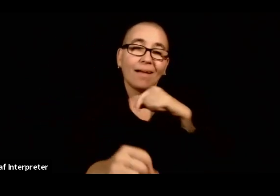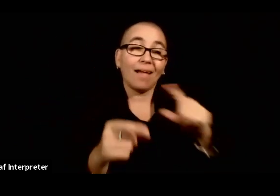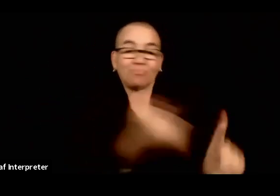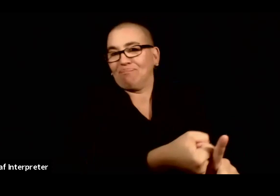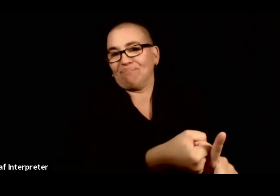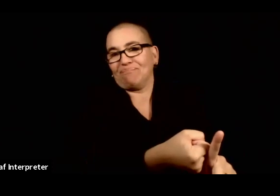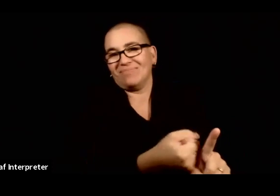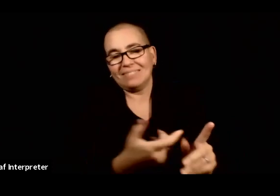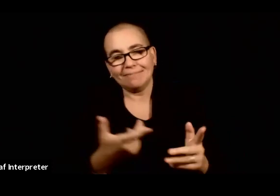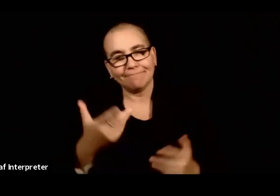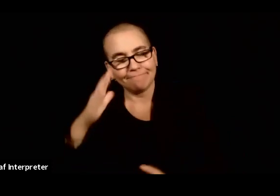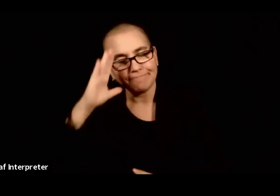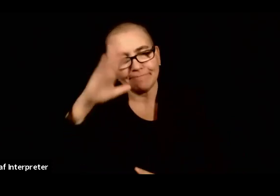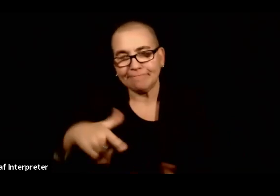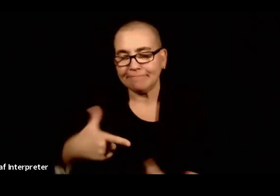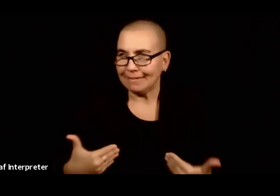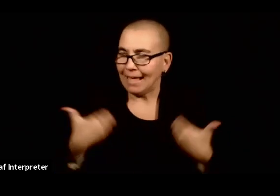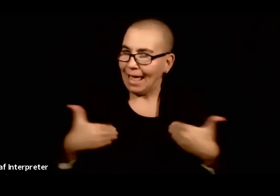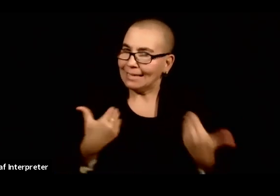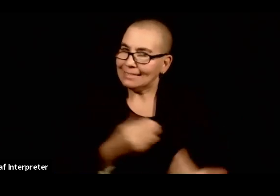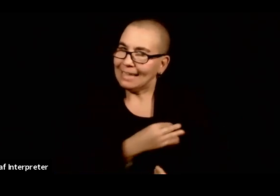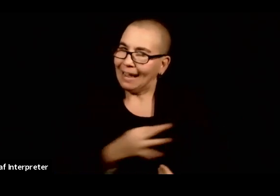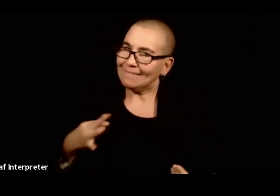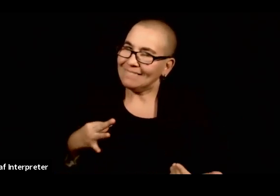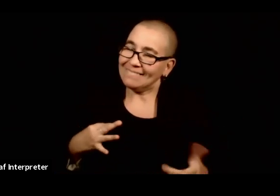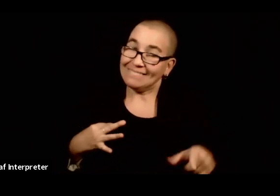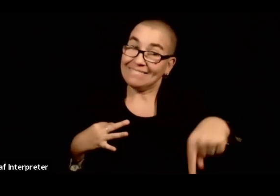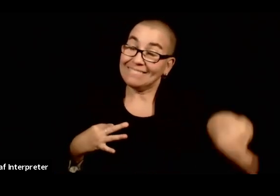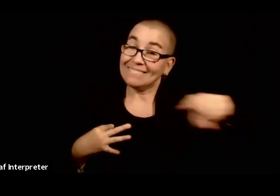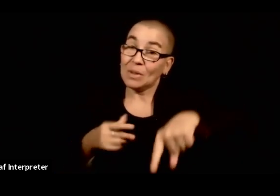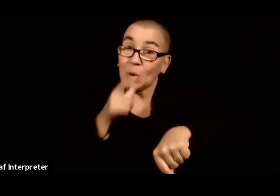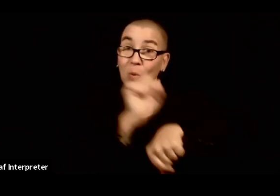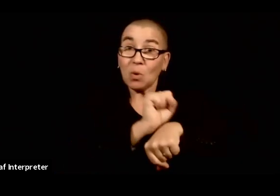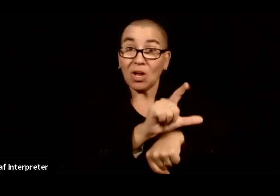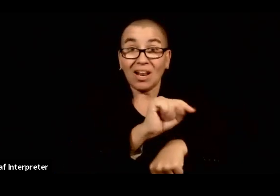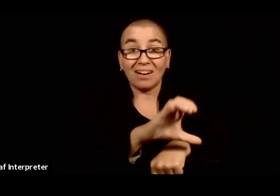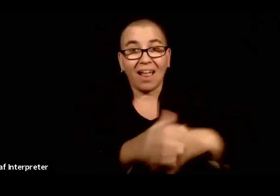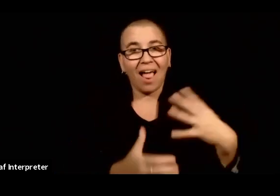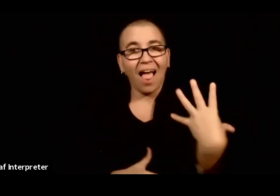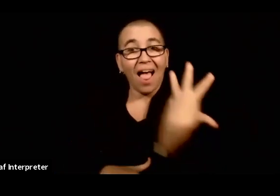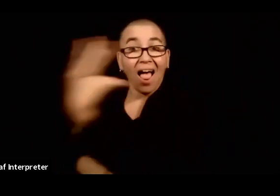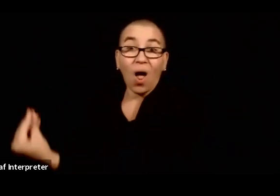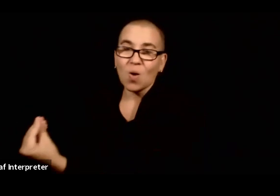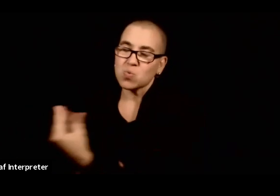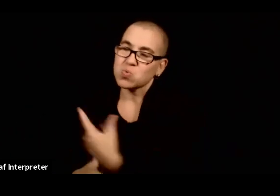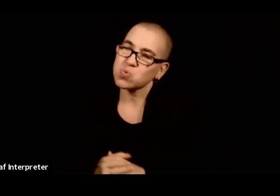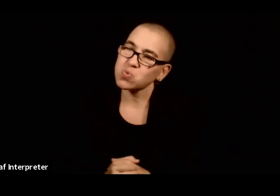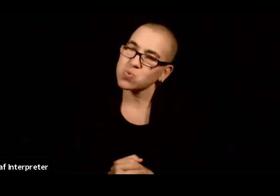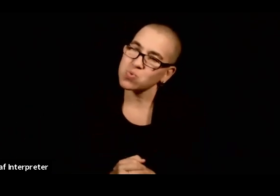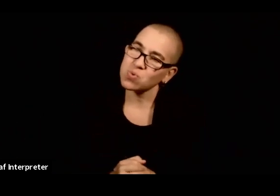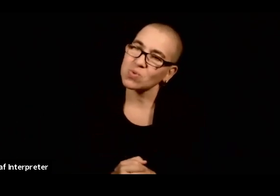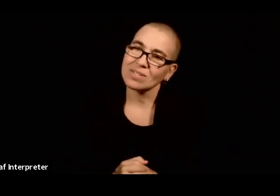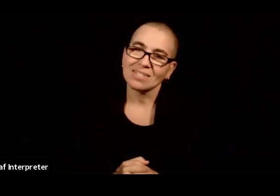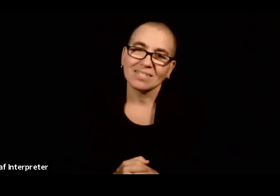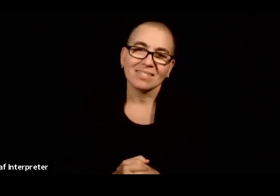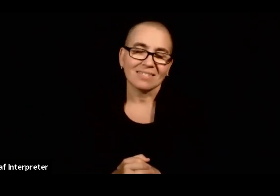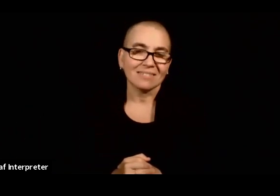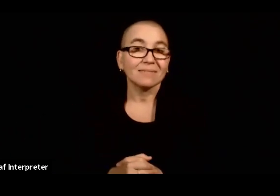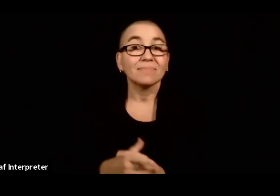our long-term care settings is that more of those cases are in staff, meaning that they